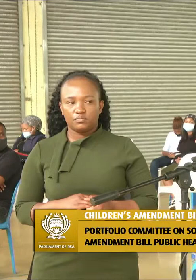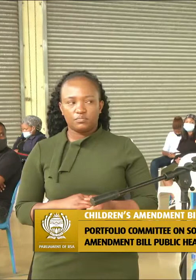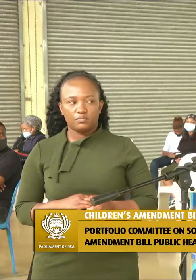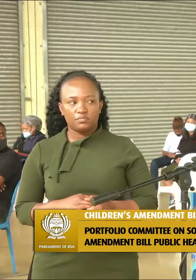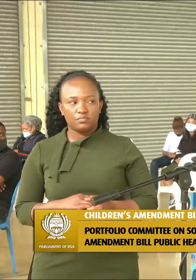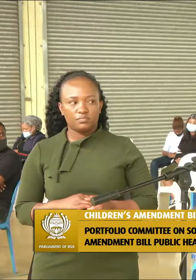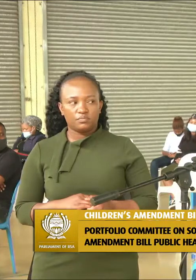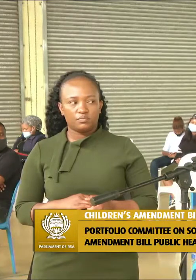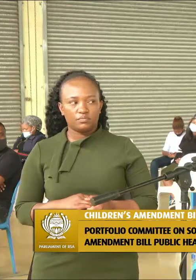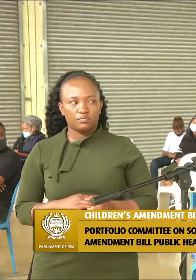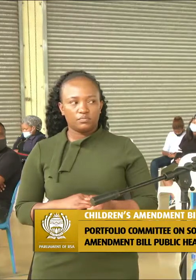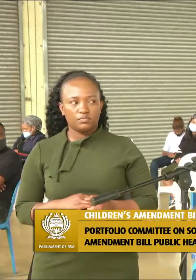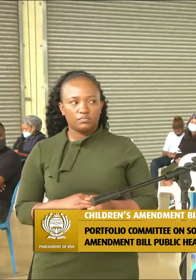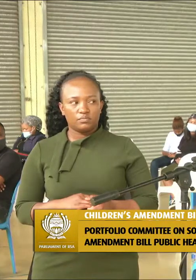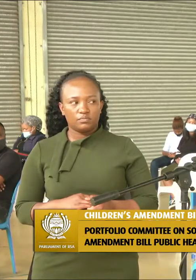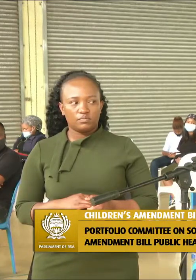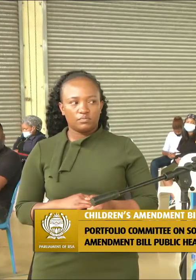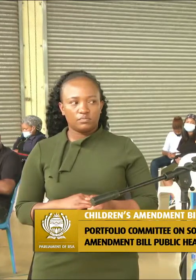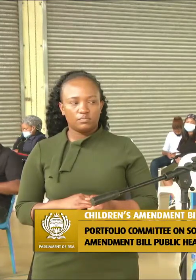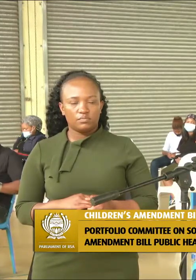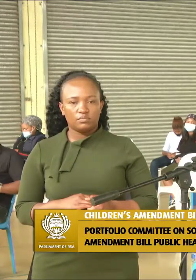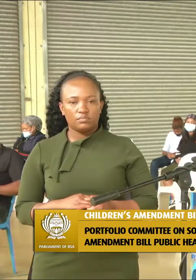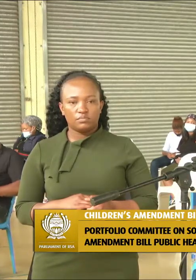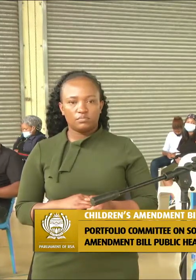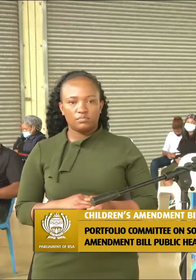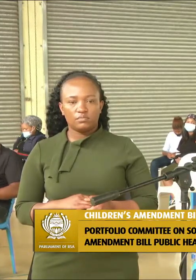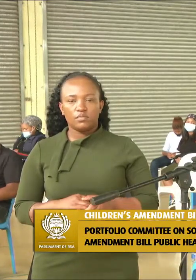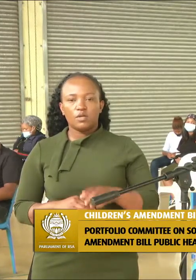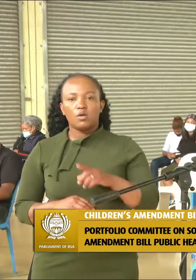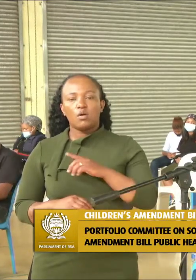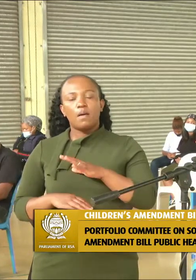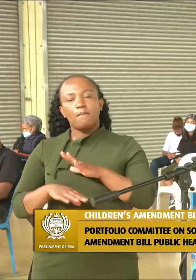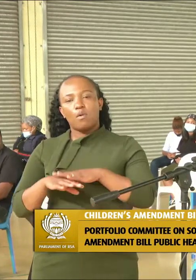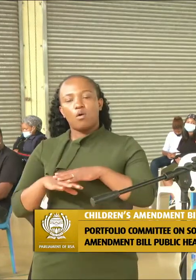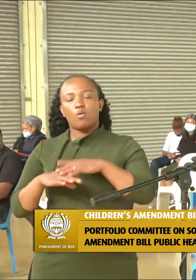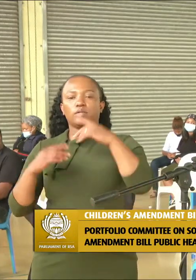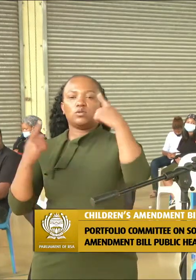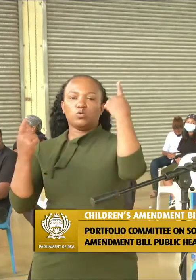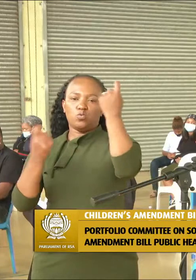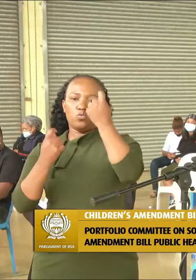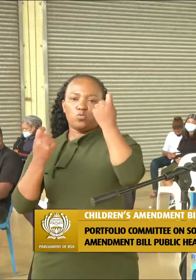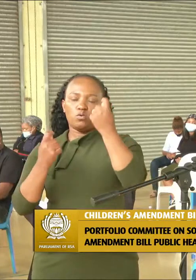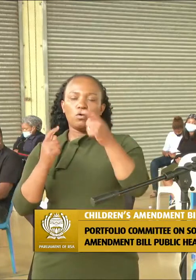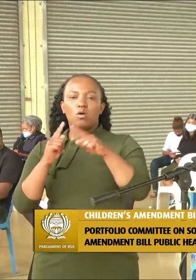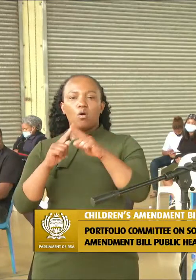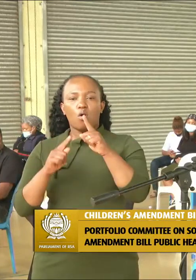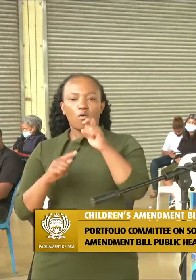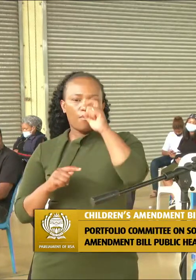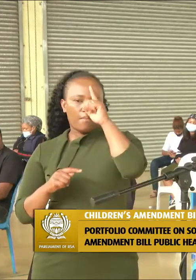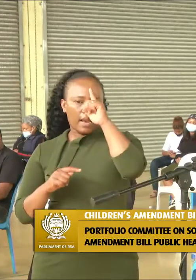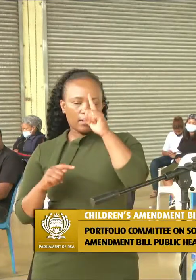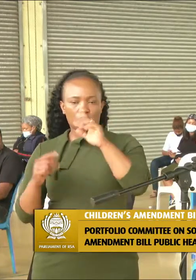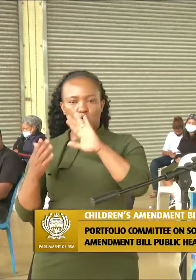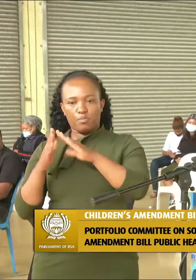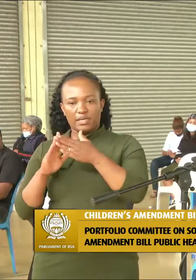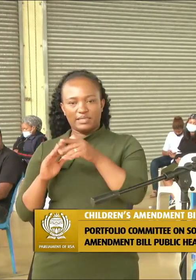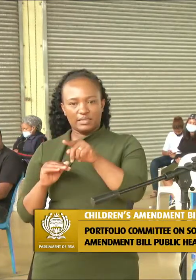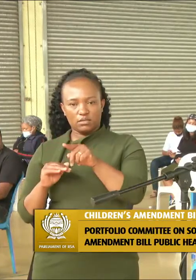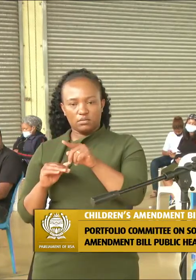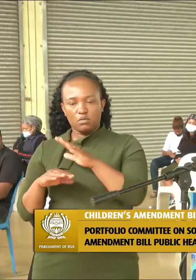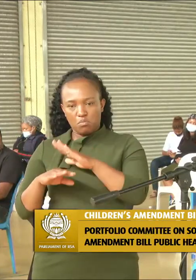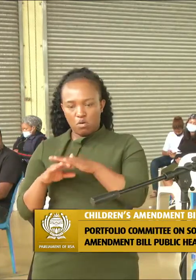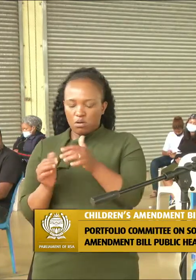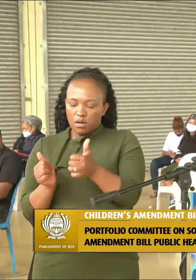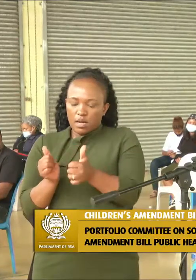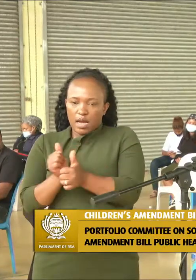Lawa abhekelele kakhulukazi abantu bakithi abamnyama. Those that primarily focus to our black